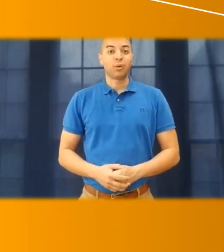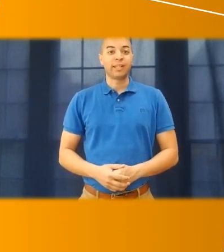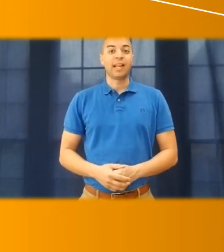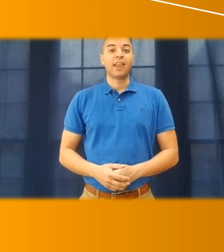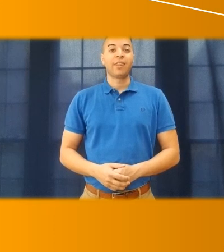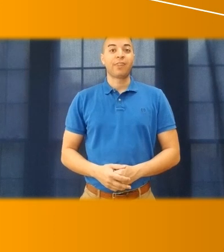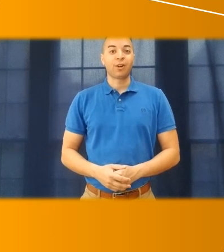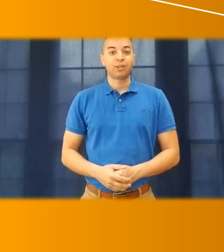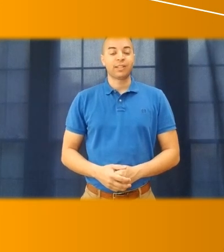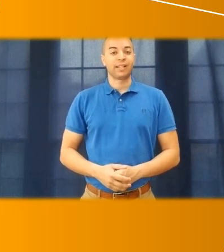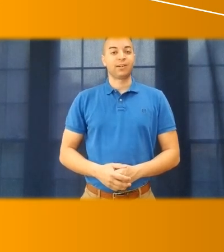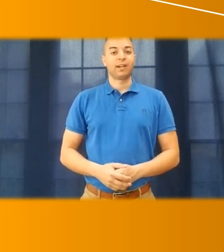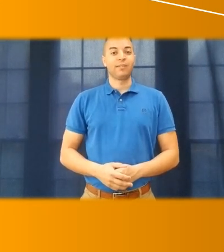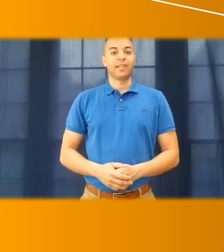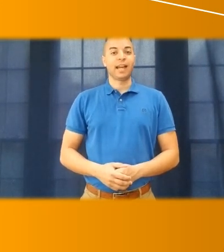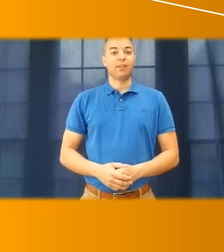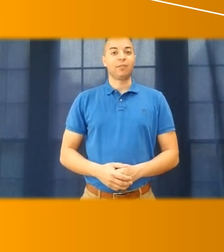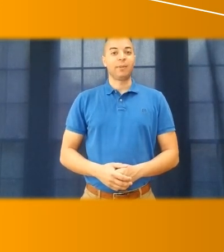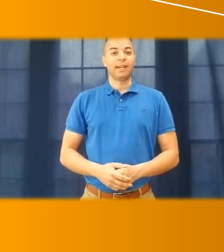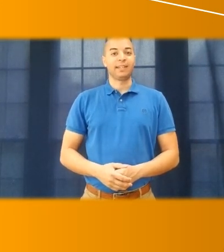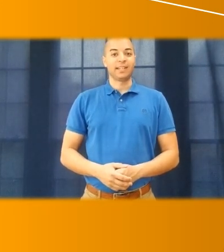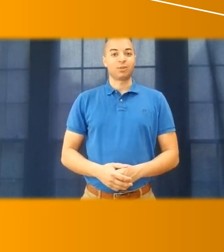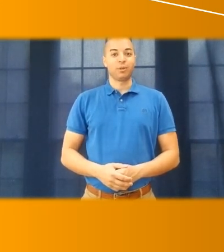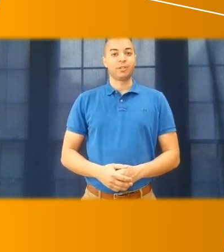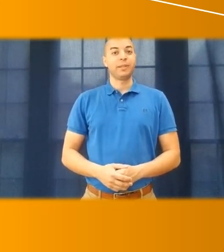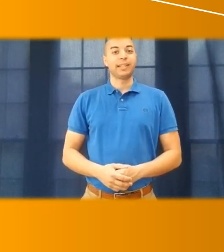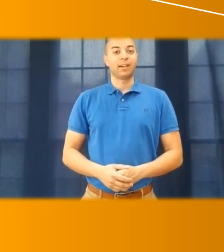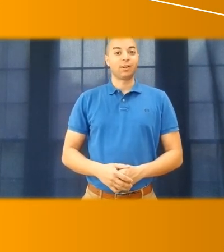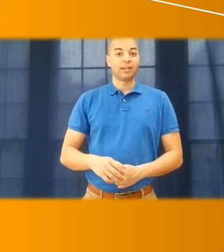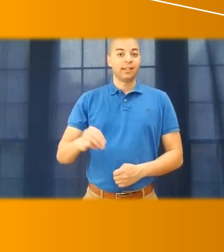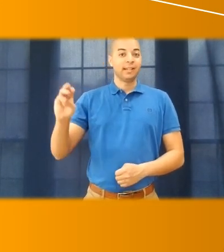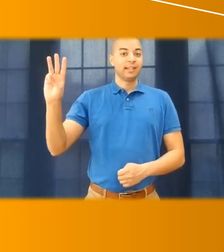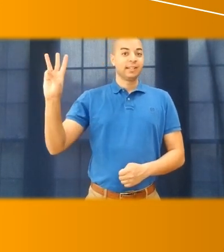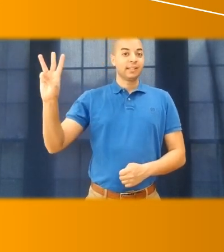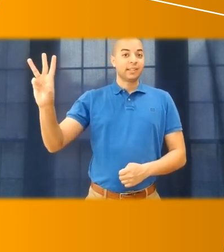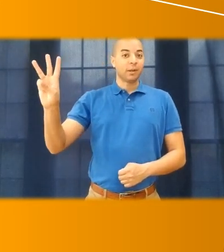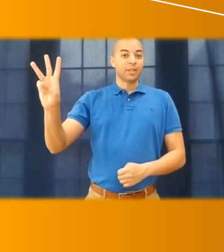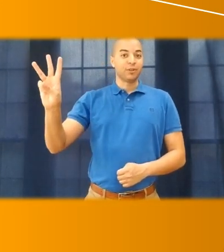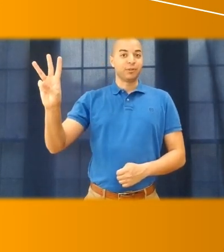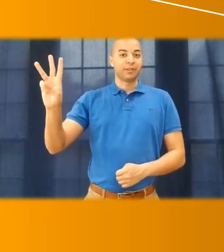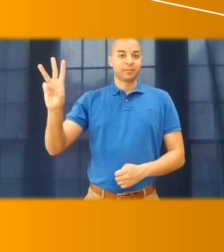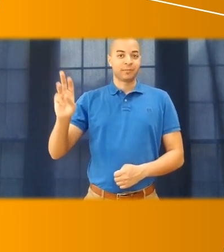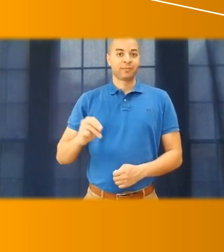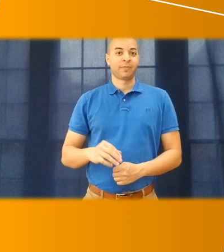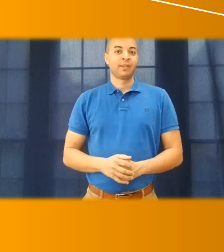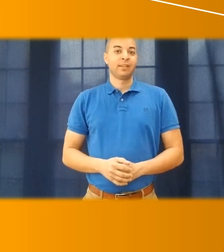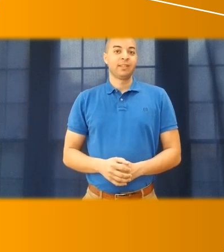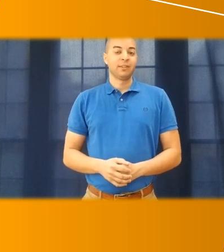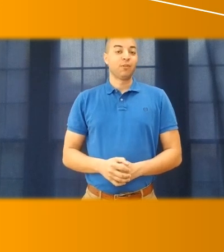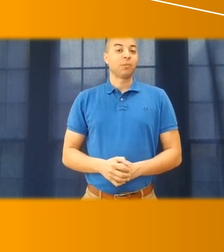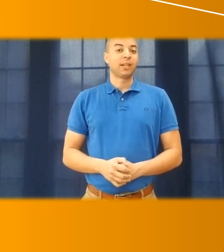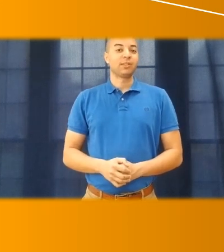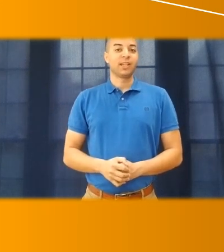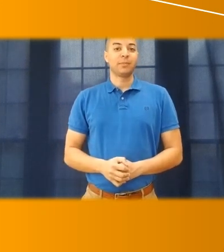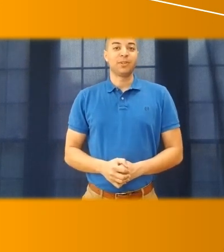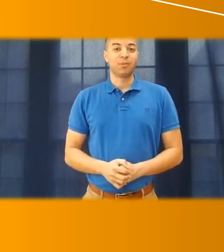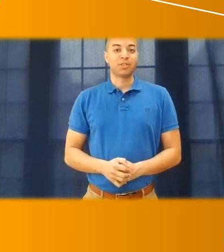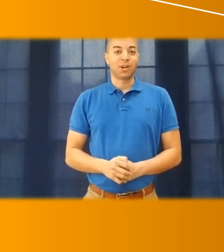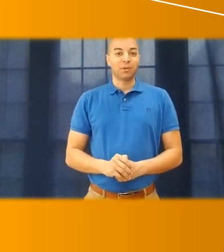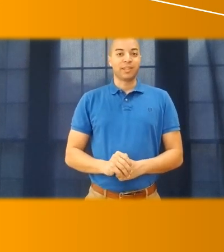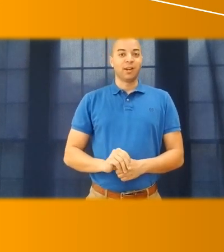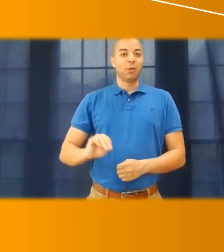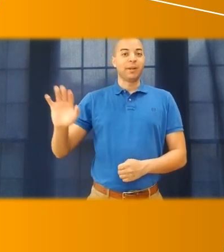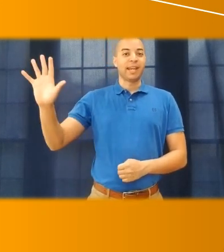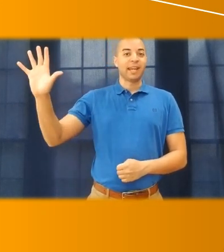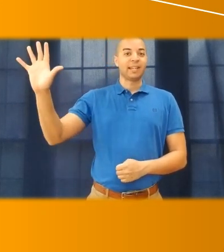Our 23rd letter of the alphabet is going to be letter W. To form letter W, we'll